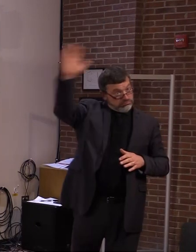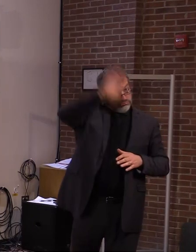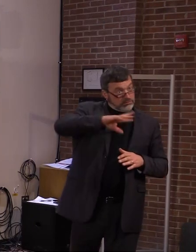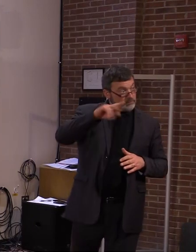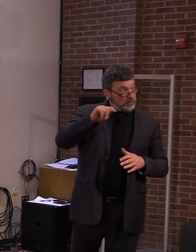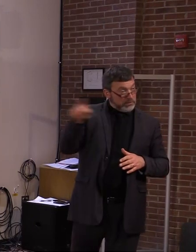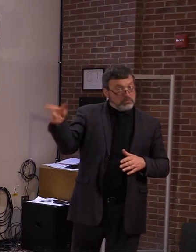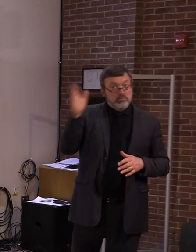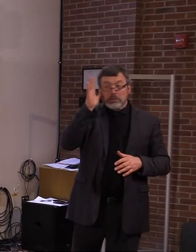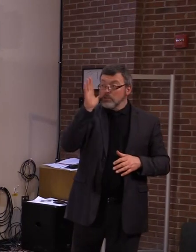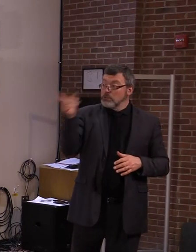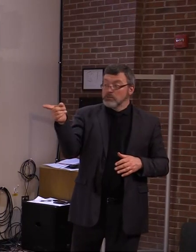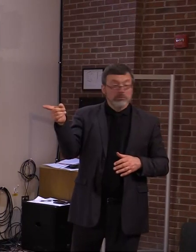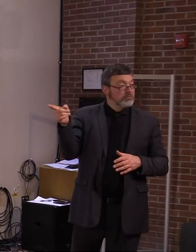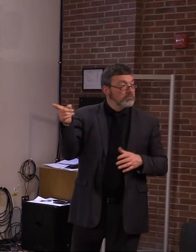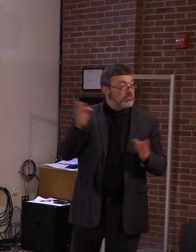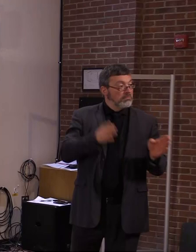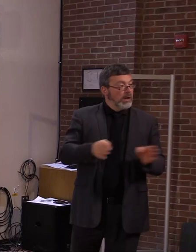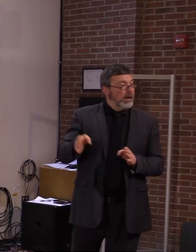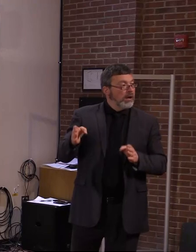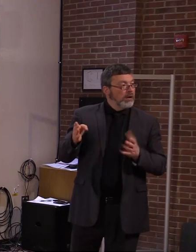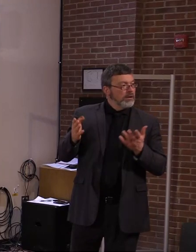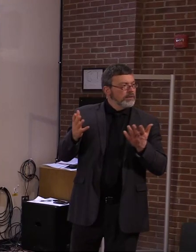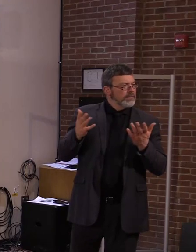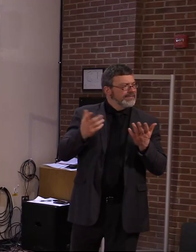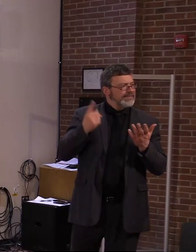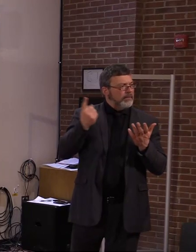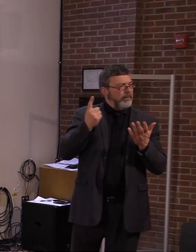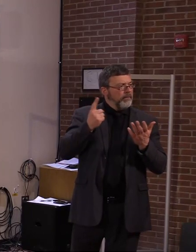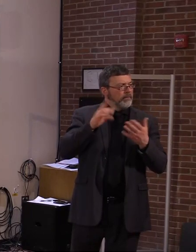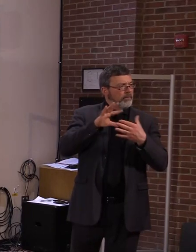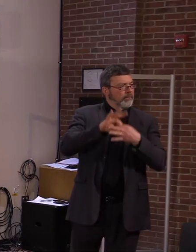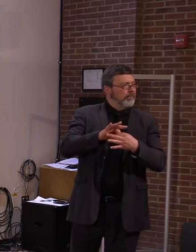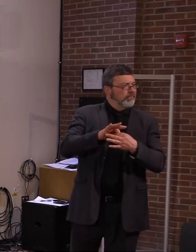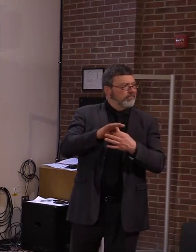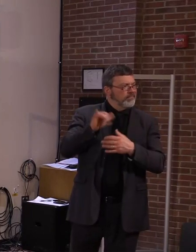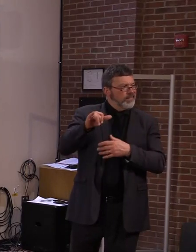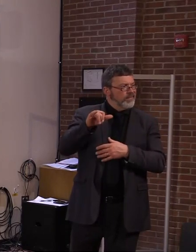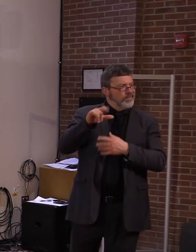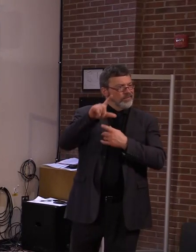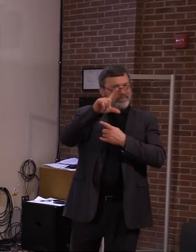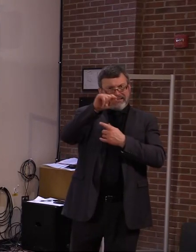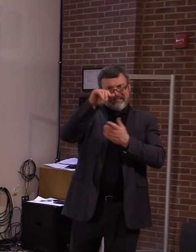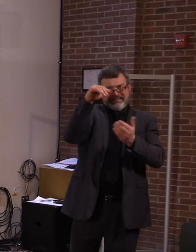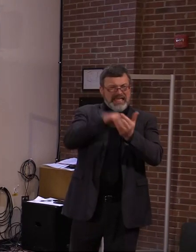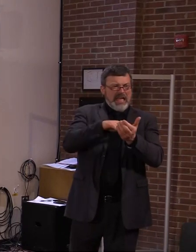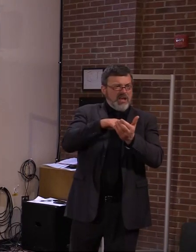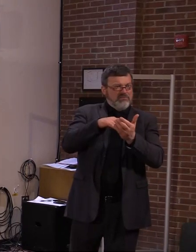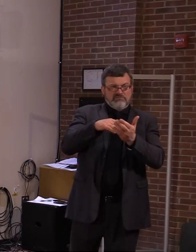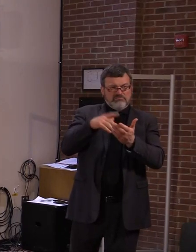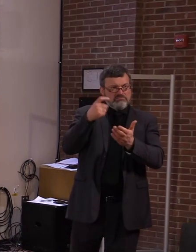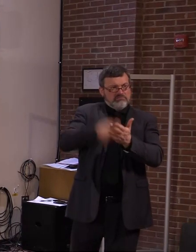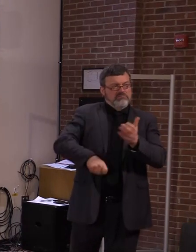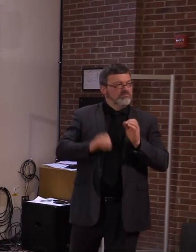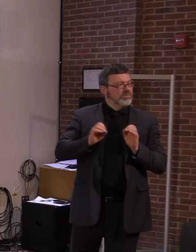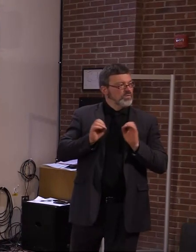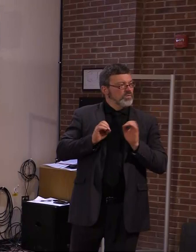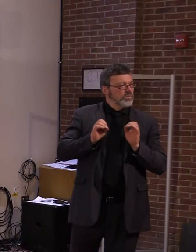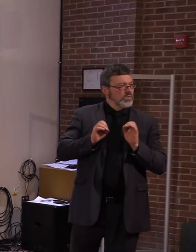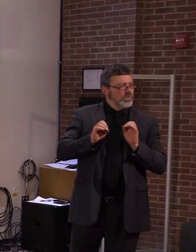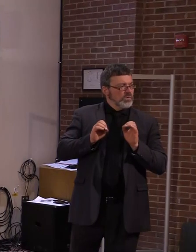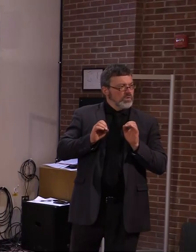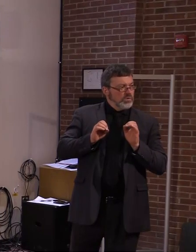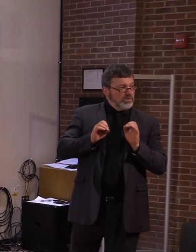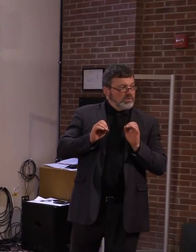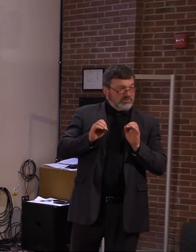is distributing 20,000 free rapid antigen tests to areas in the city with the highest COVID rate. Will Vermont do something